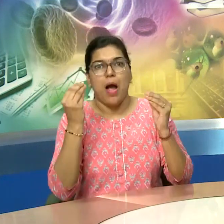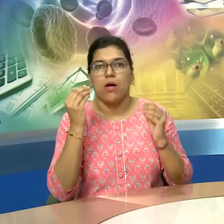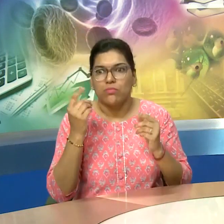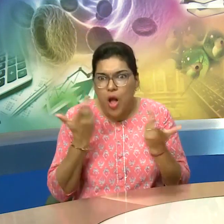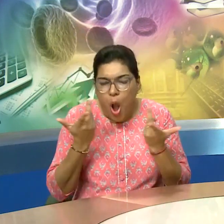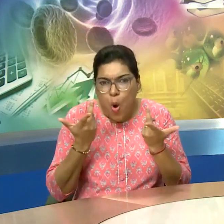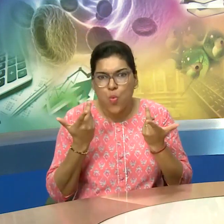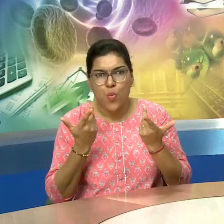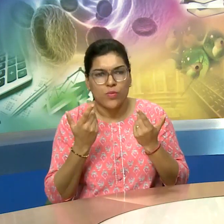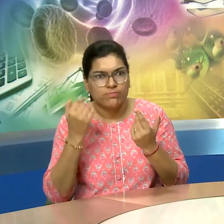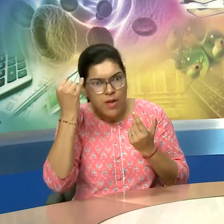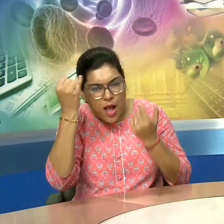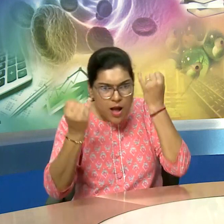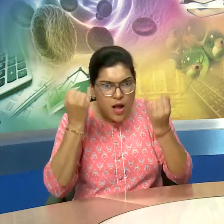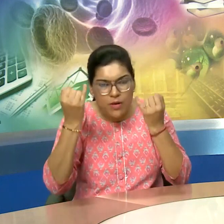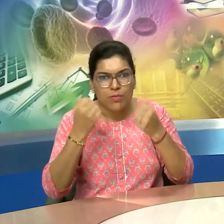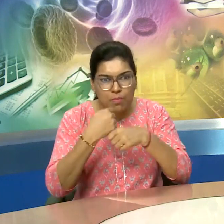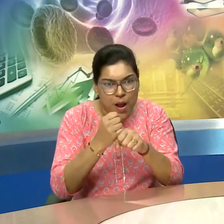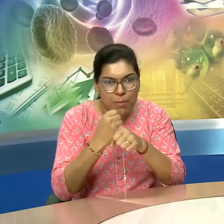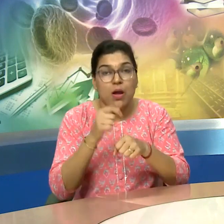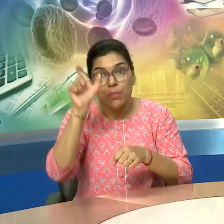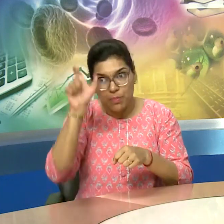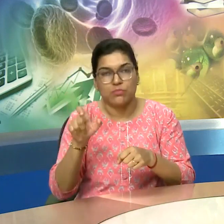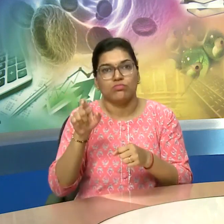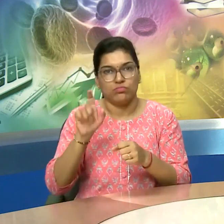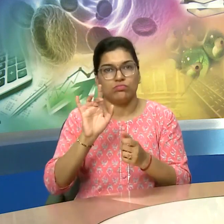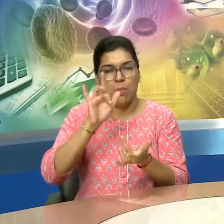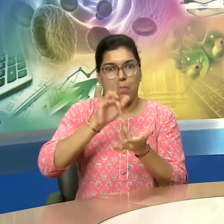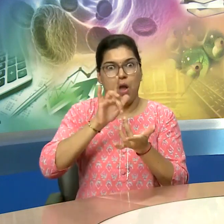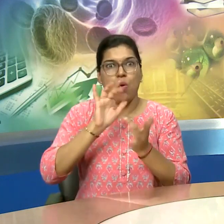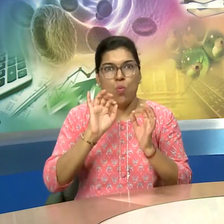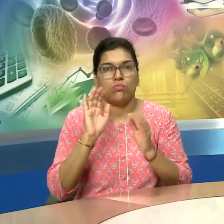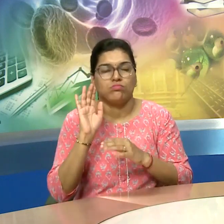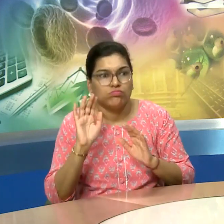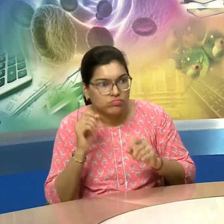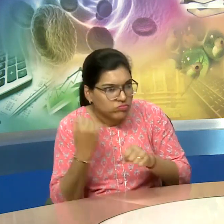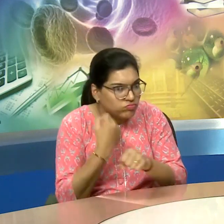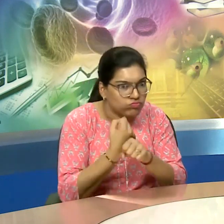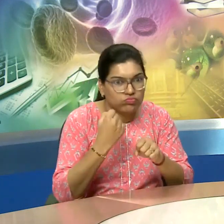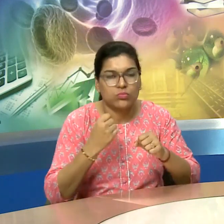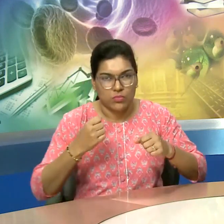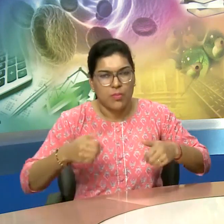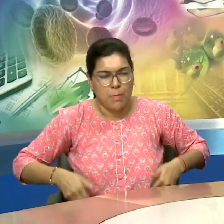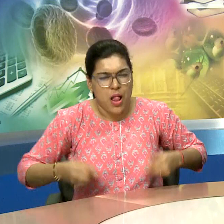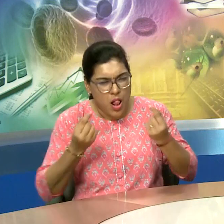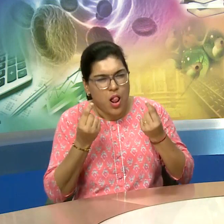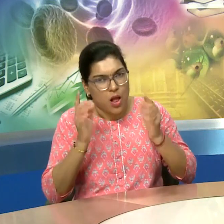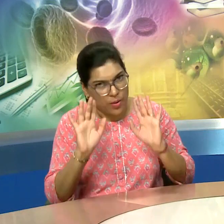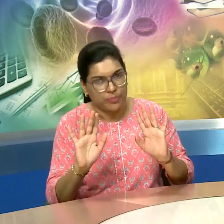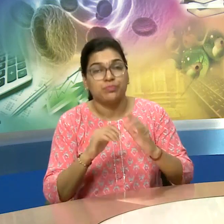mines. And when we talk about the primitive humans, when they used to